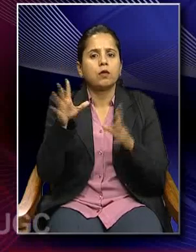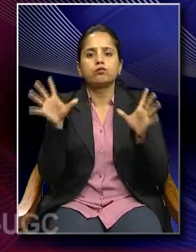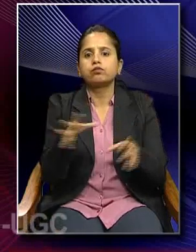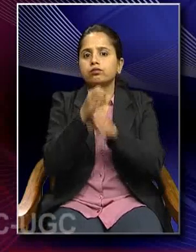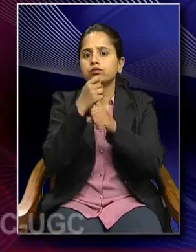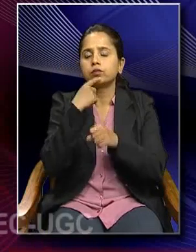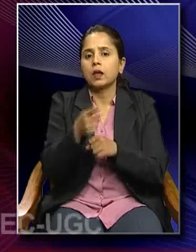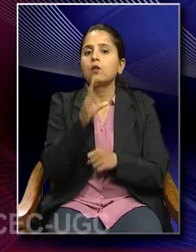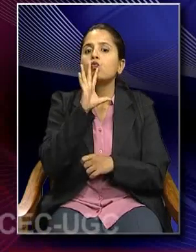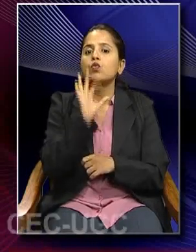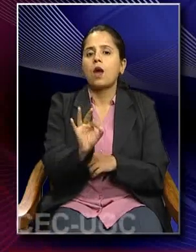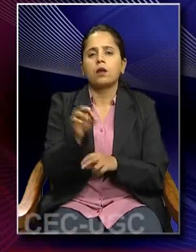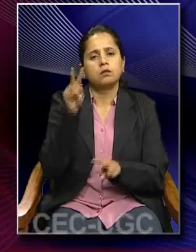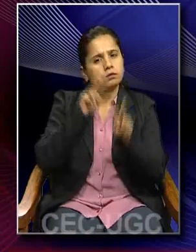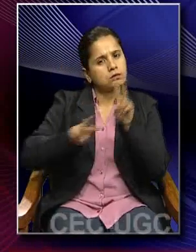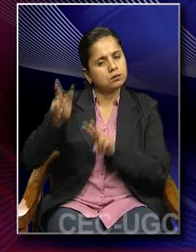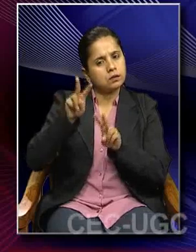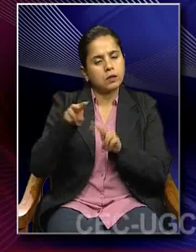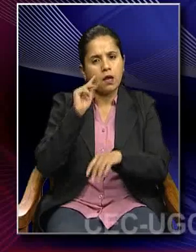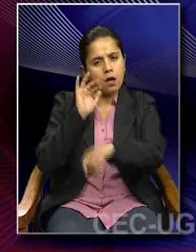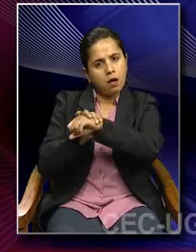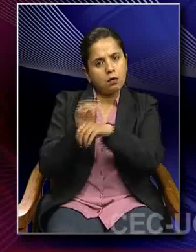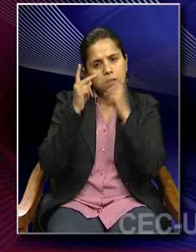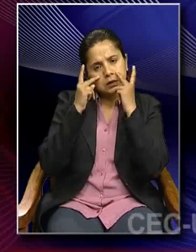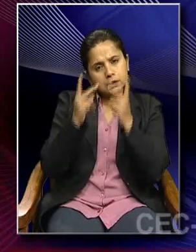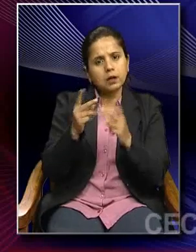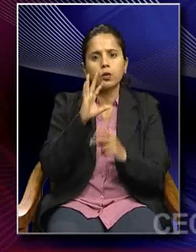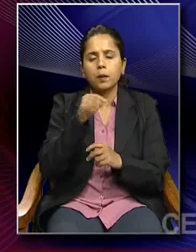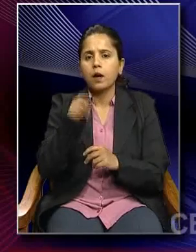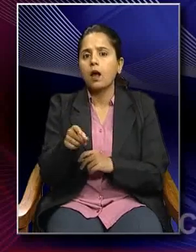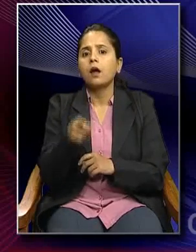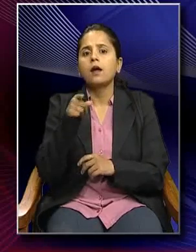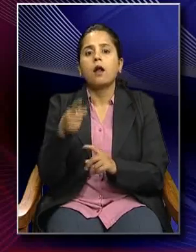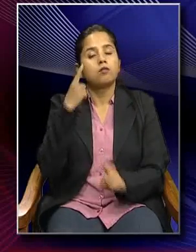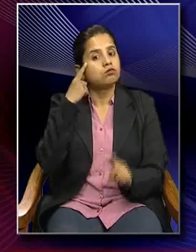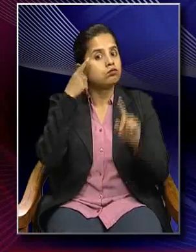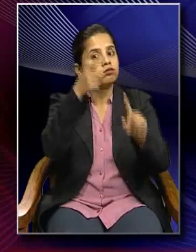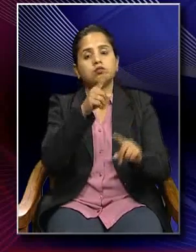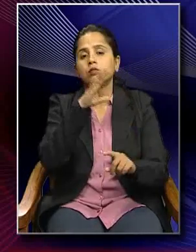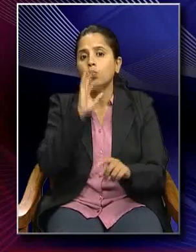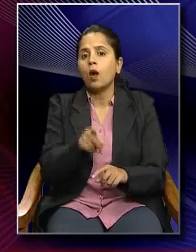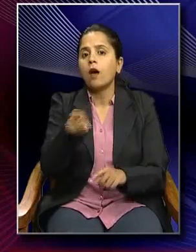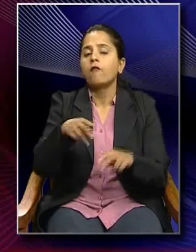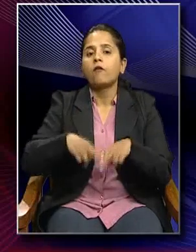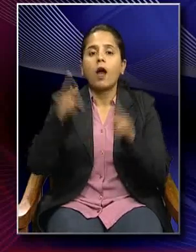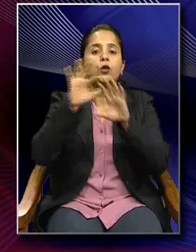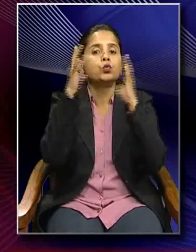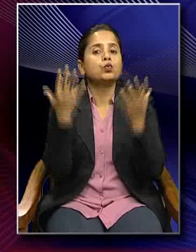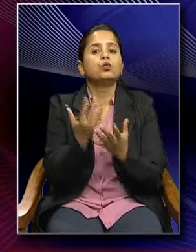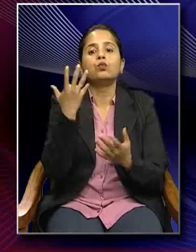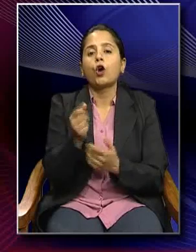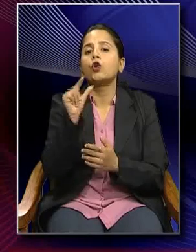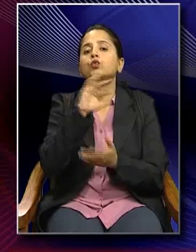comprehending reality by identifying the ultimate constituents of the universe.